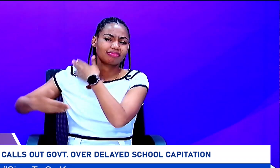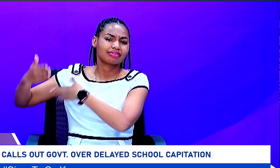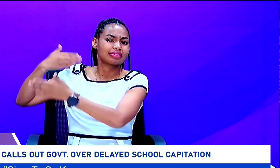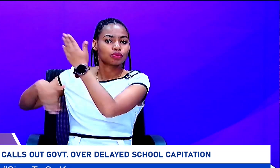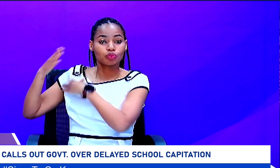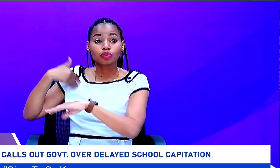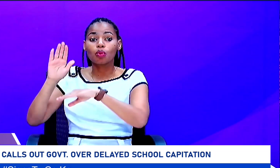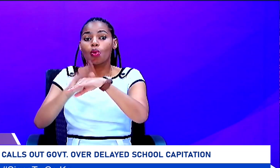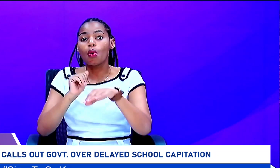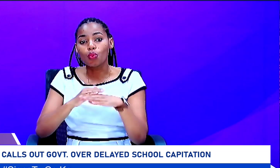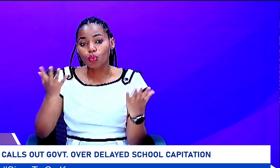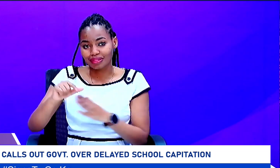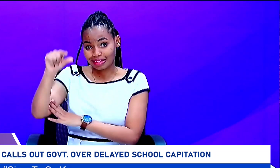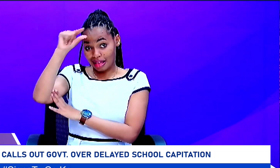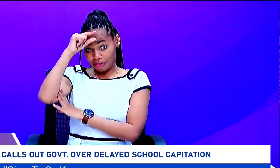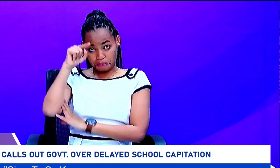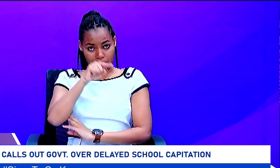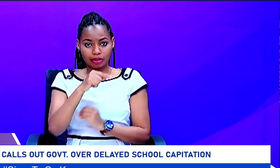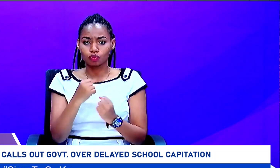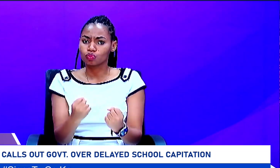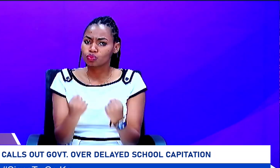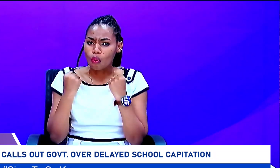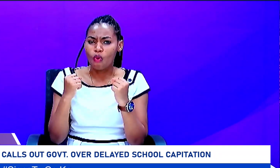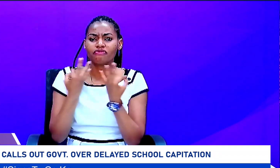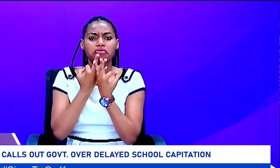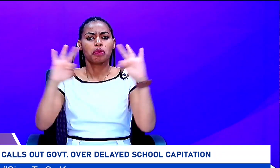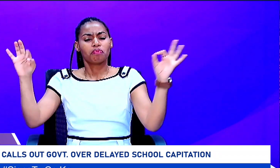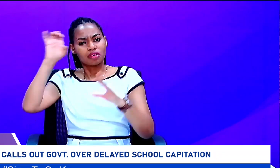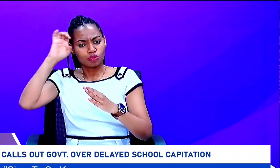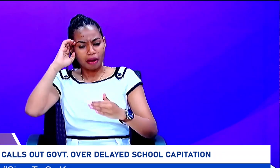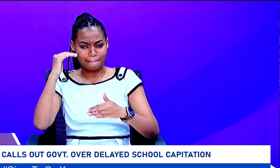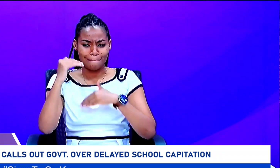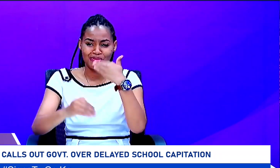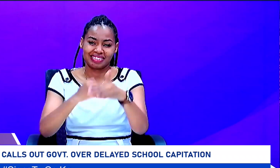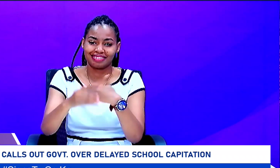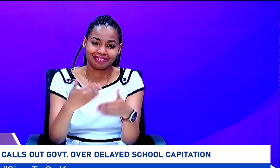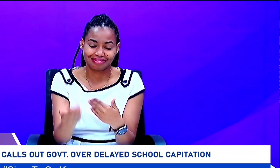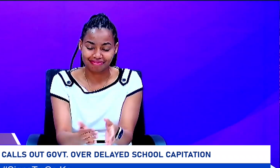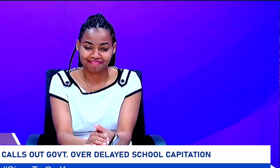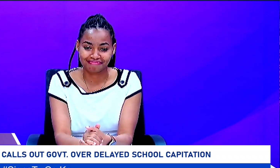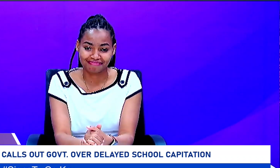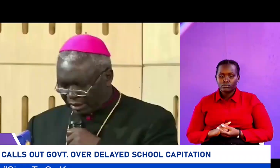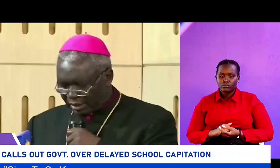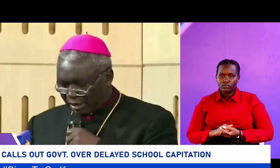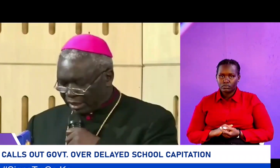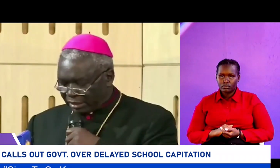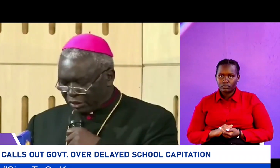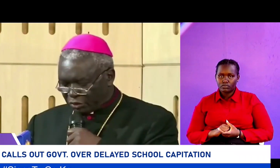from poor backgrounds and called on the government to strengthen the free education program.